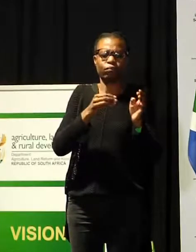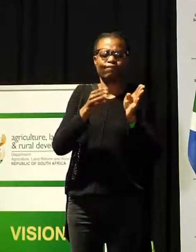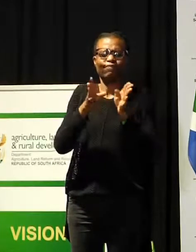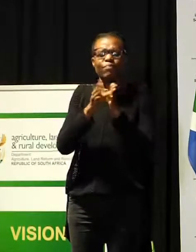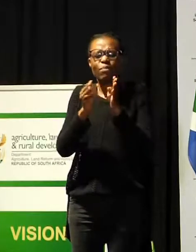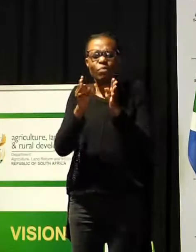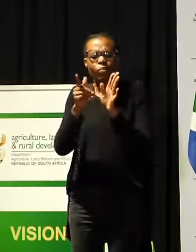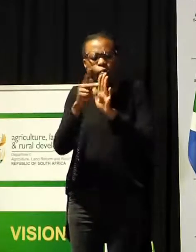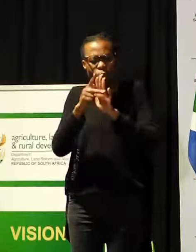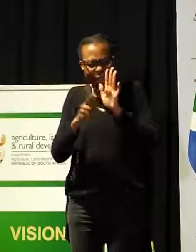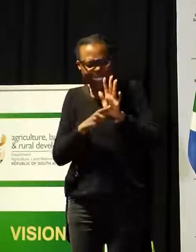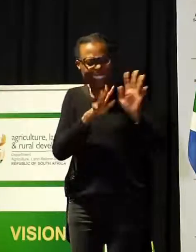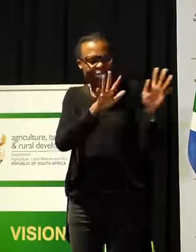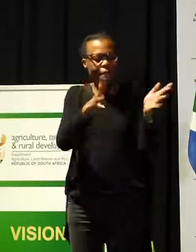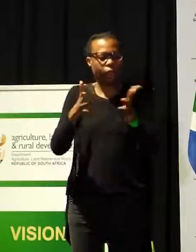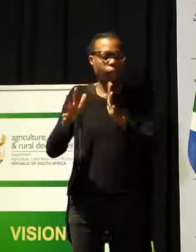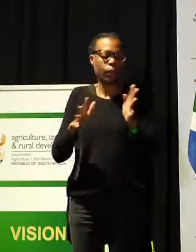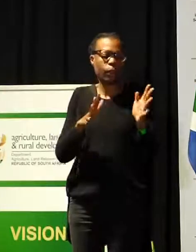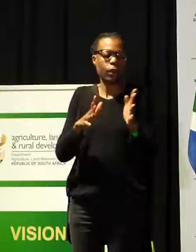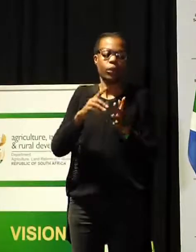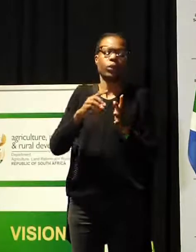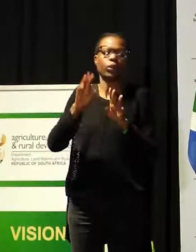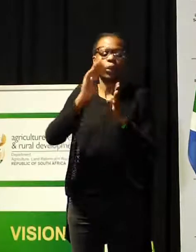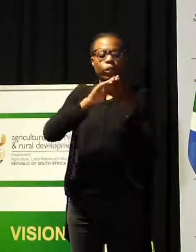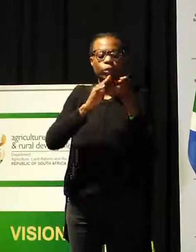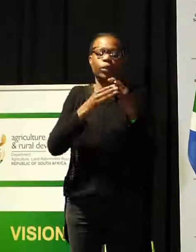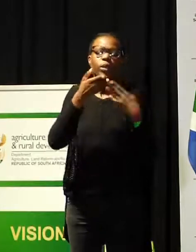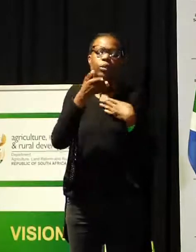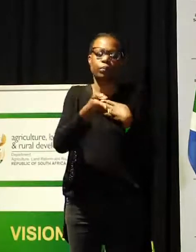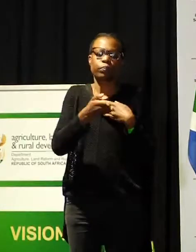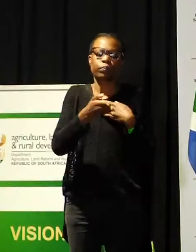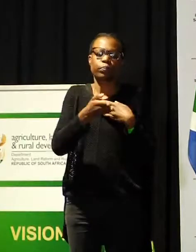such changes, because the communities evolve.